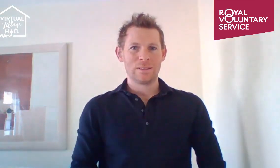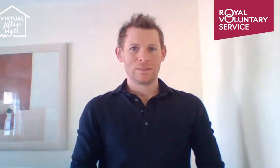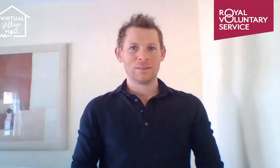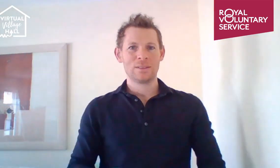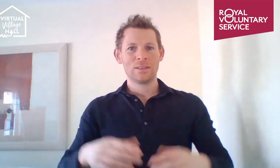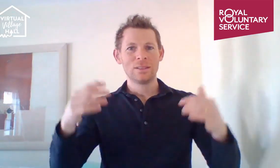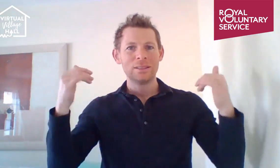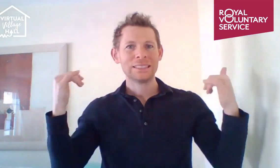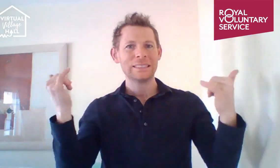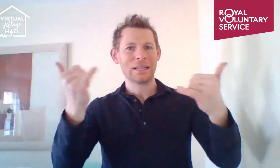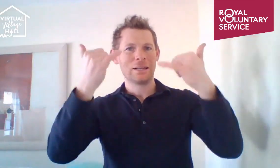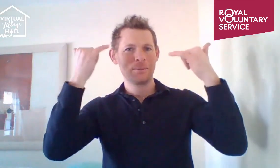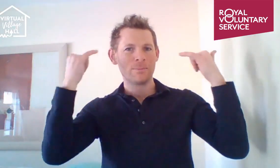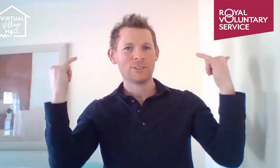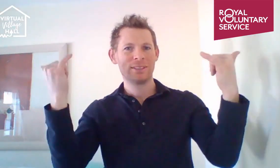Number 4.